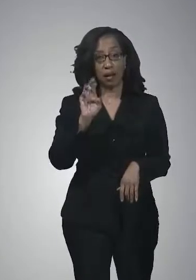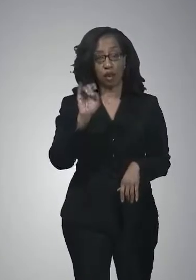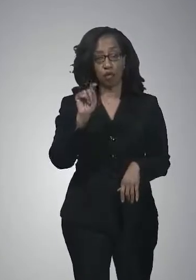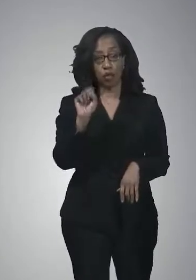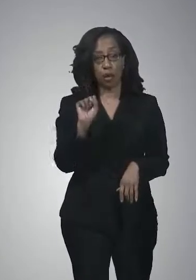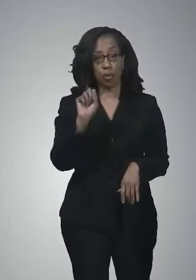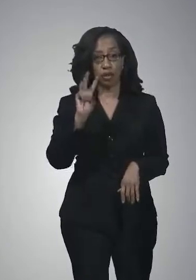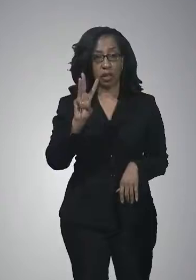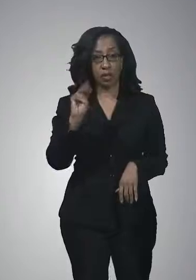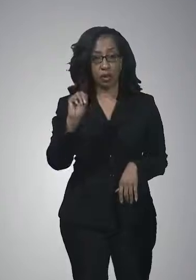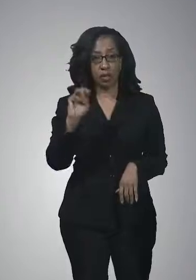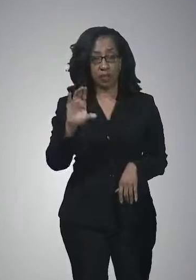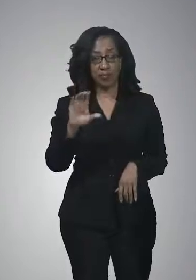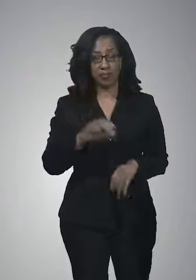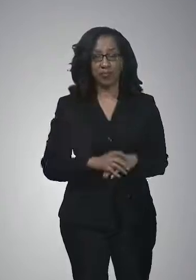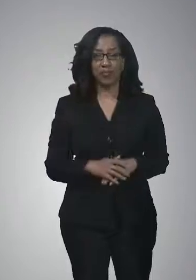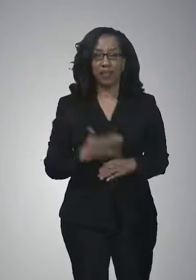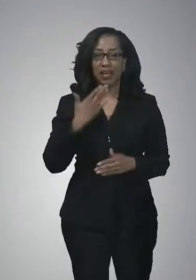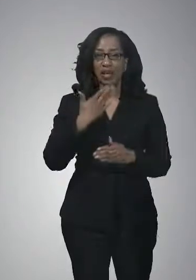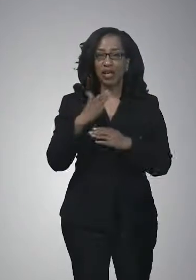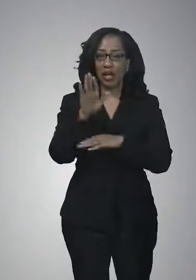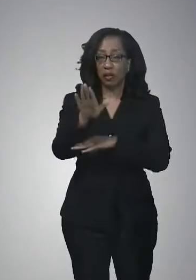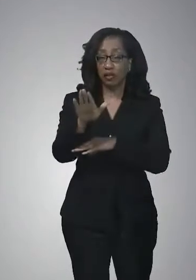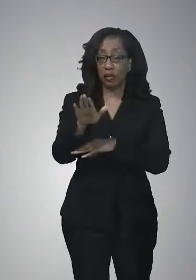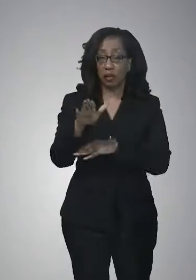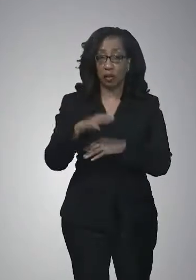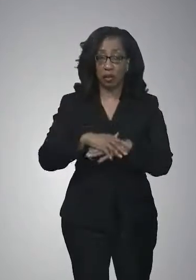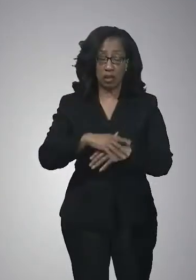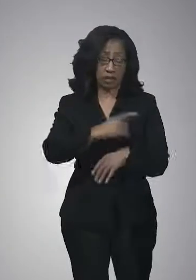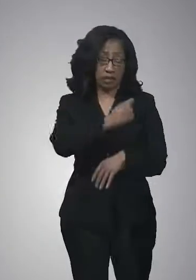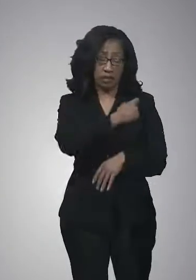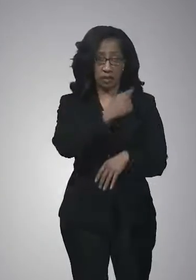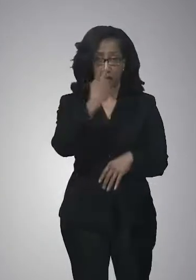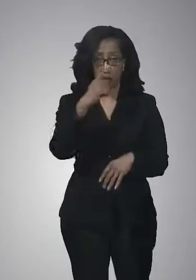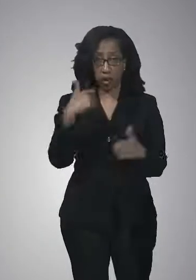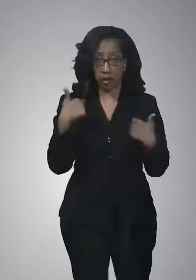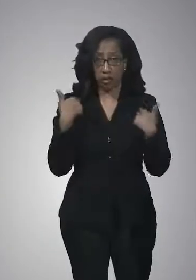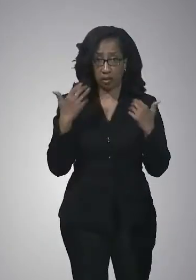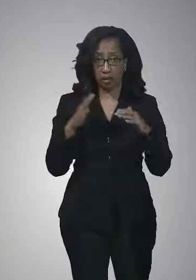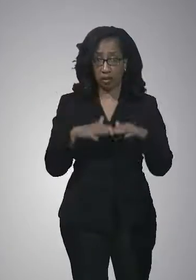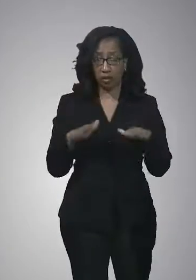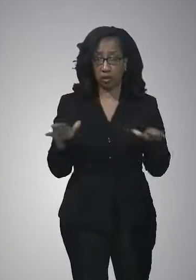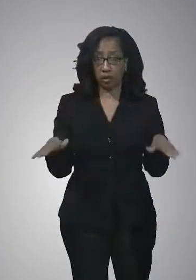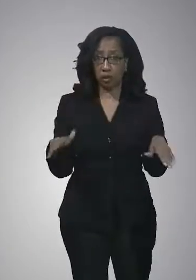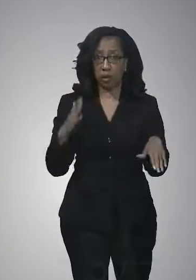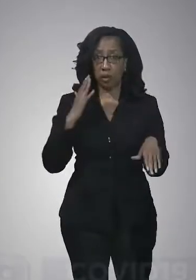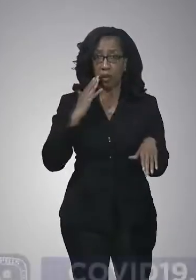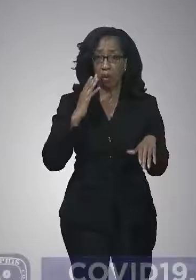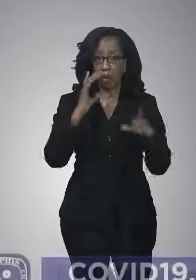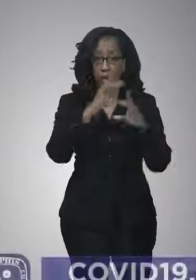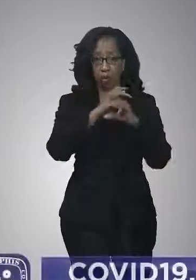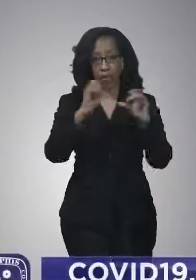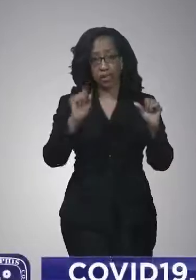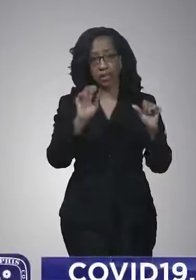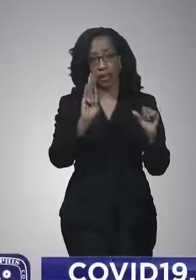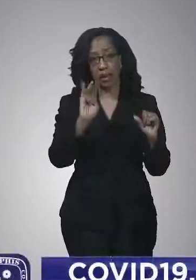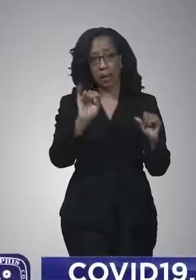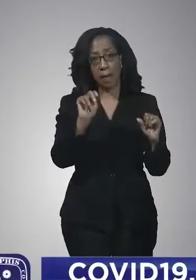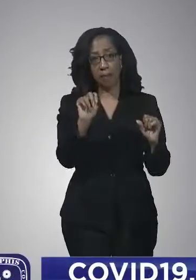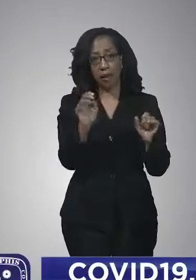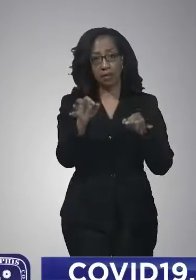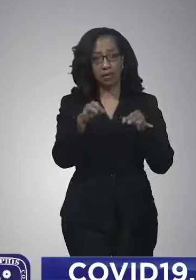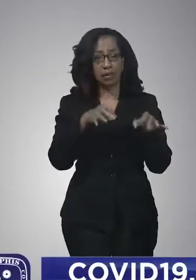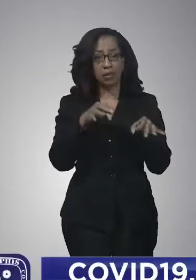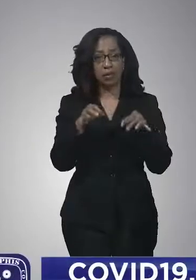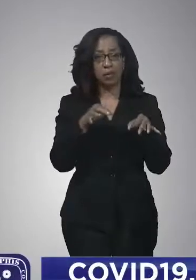Good afternoon. Talking about those vaccinations for the young ones as well. I know President Biden outlined some of